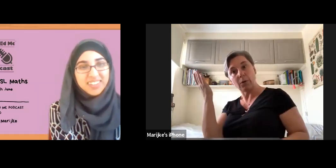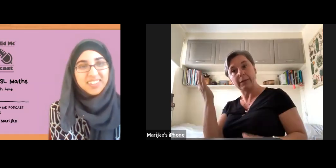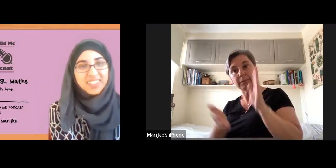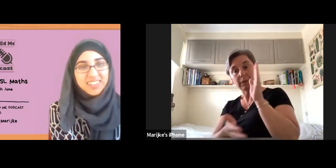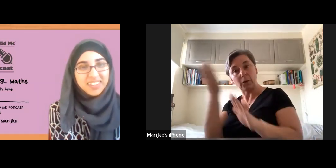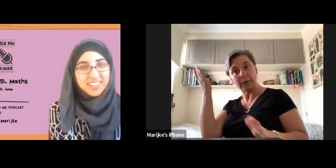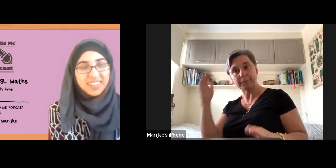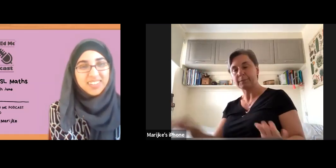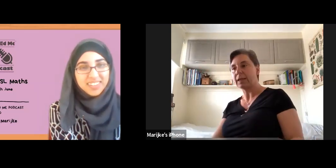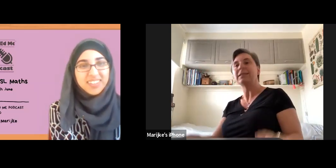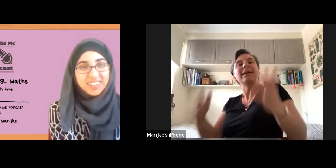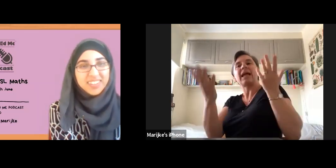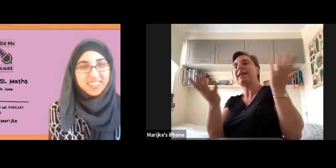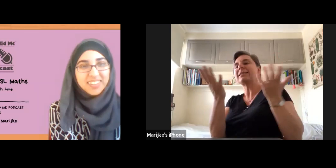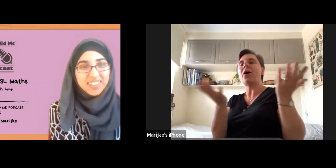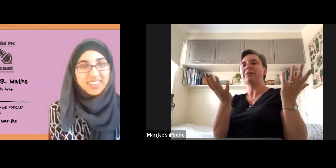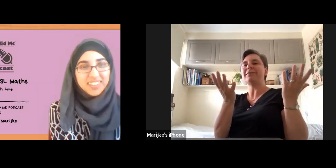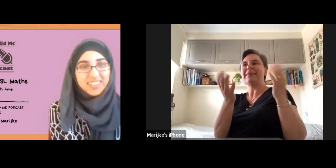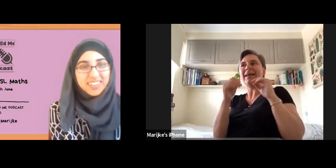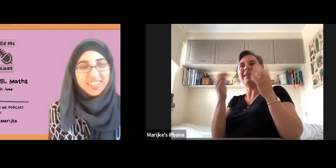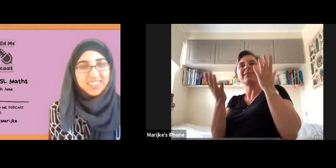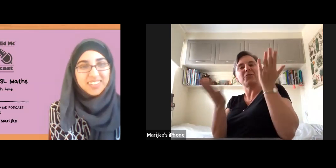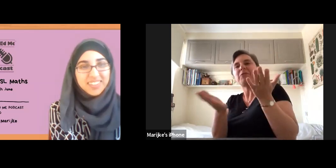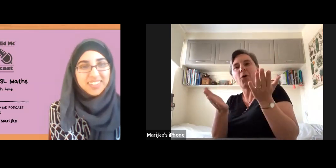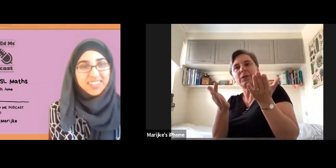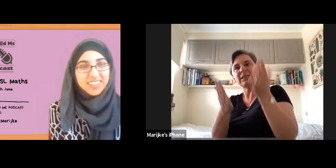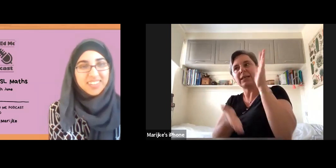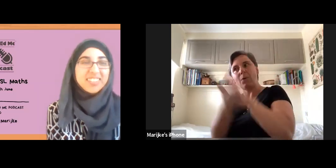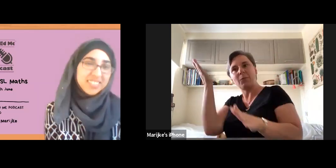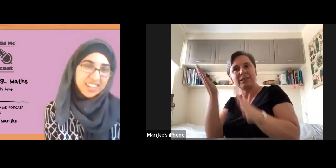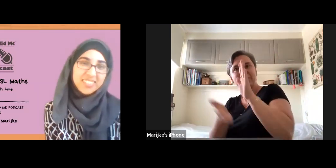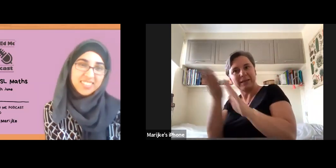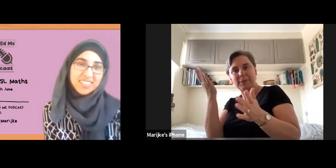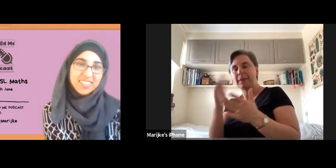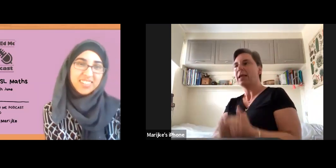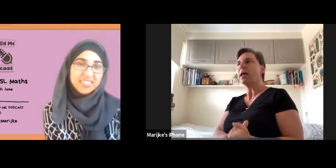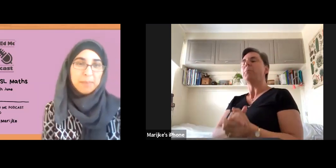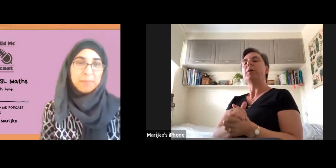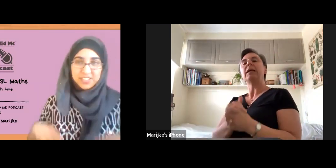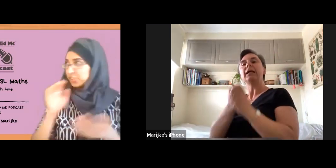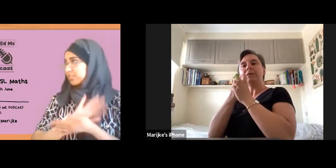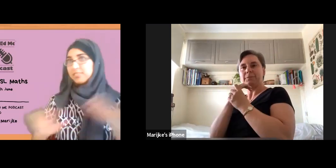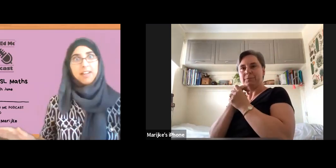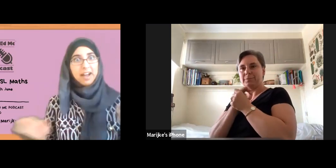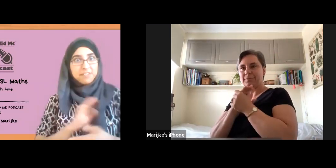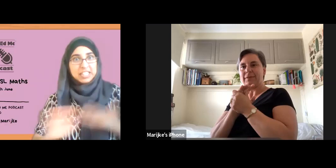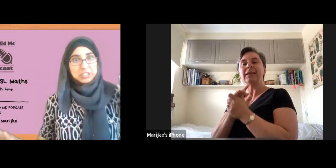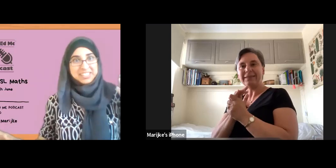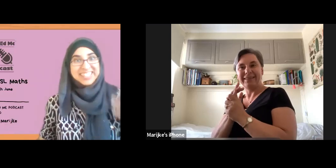going. See, again, that's not straightforward, isn't it? Going. Why does it mean? Yeah. That means finished. I finished. Yeah,